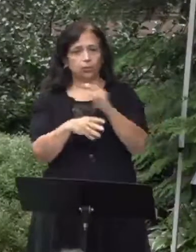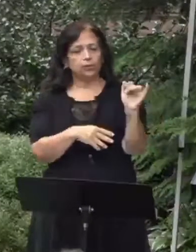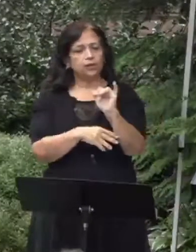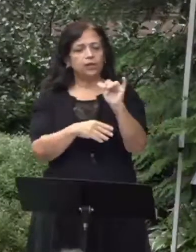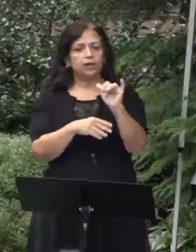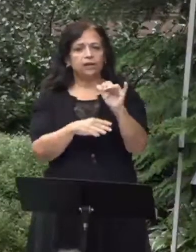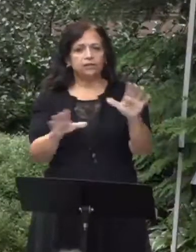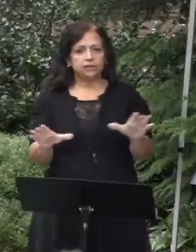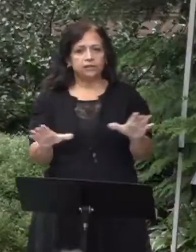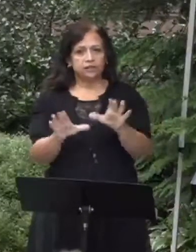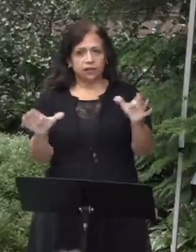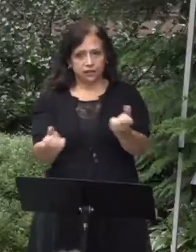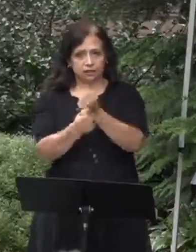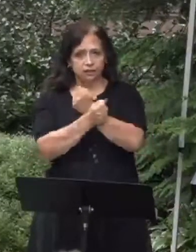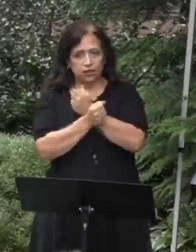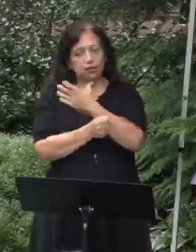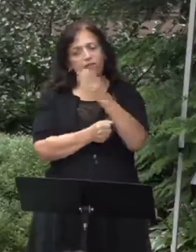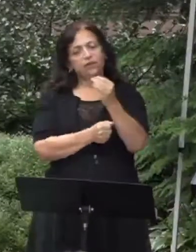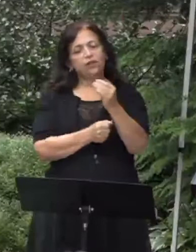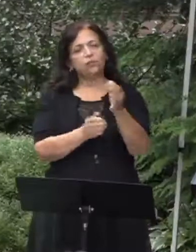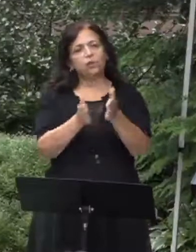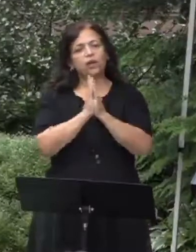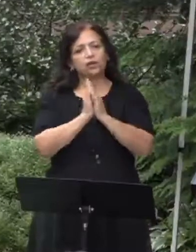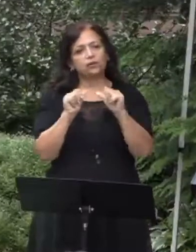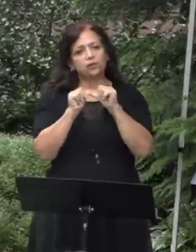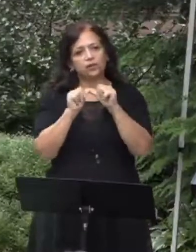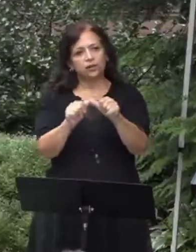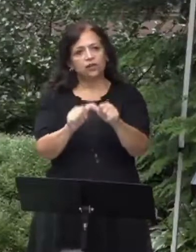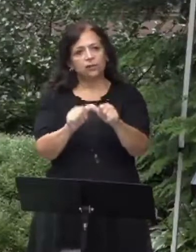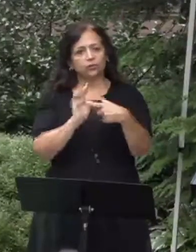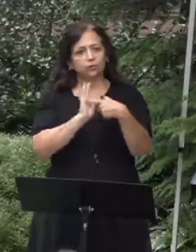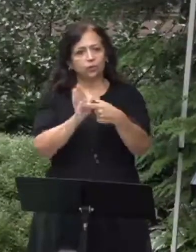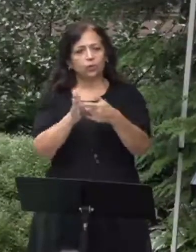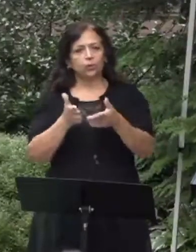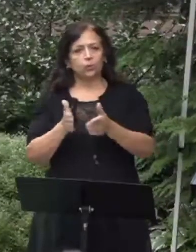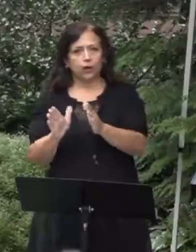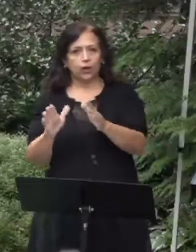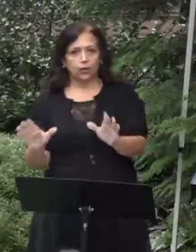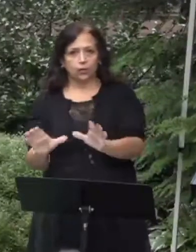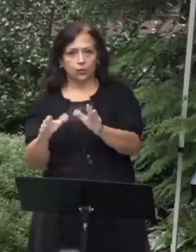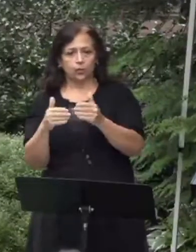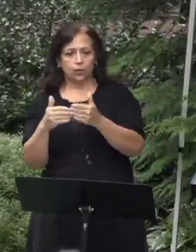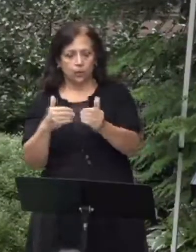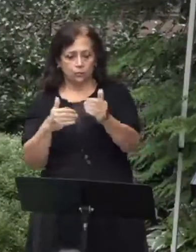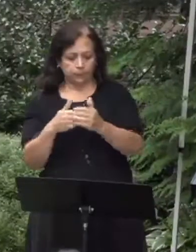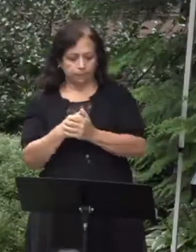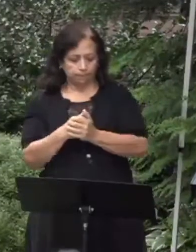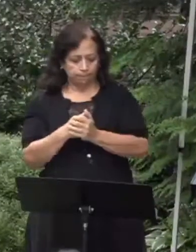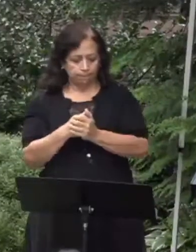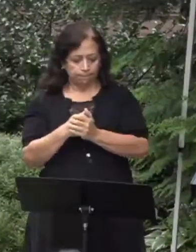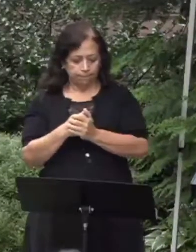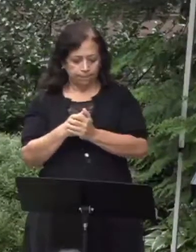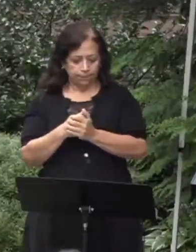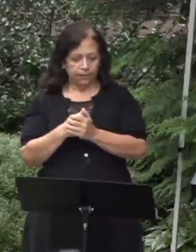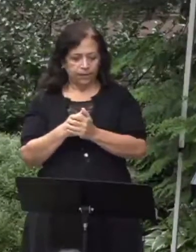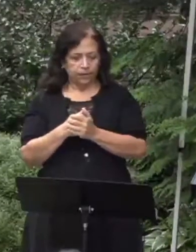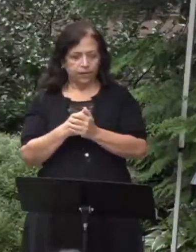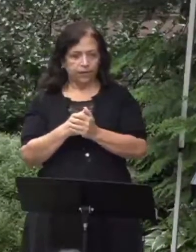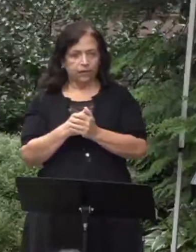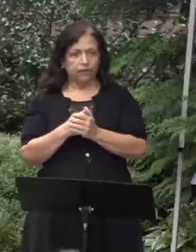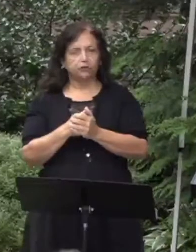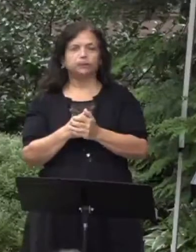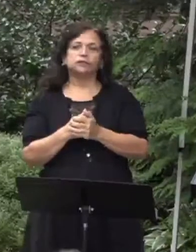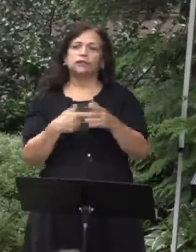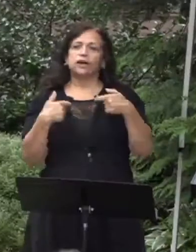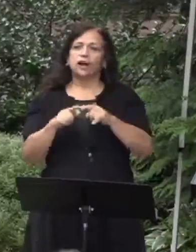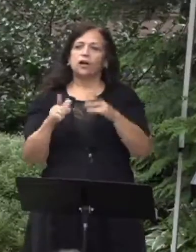love, and we ask that you continue to show us the way to do that. As we